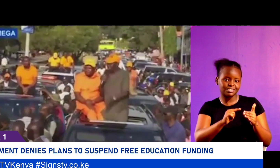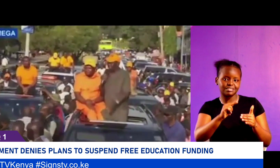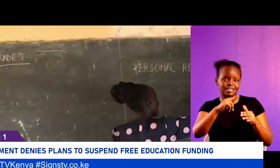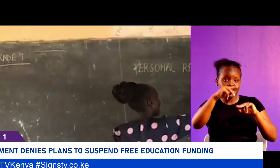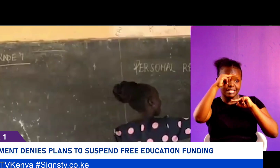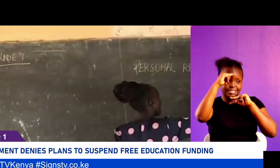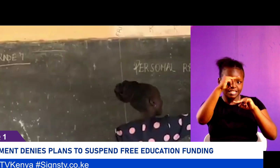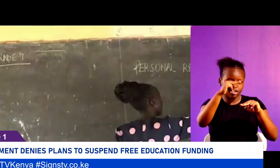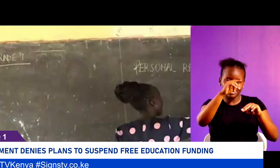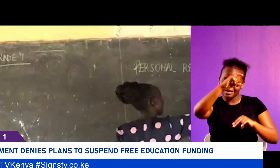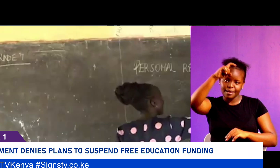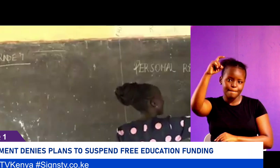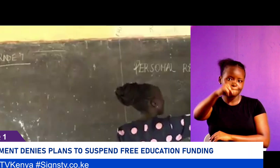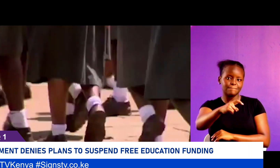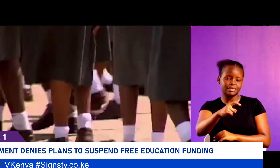lazima.